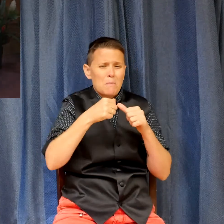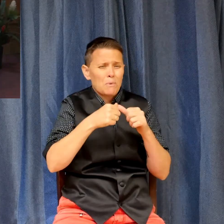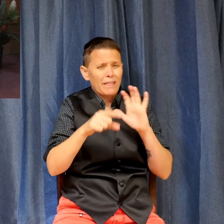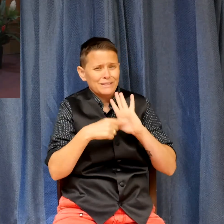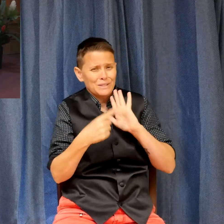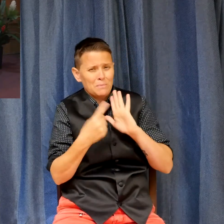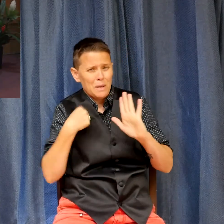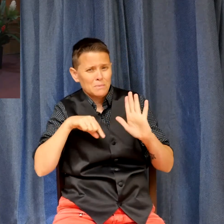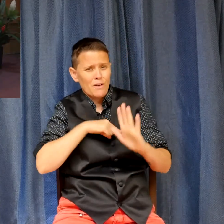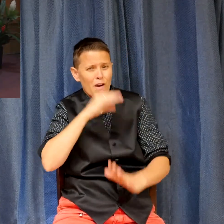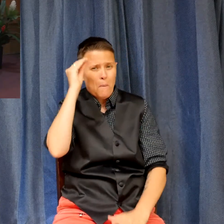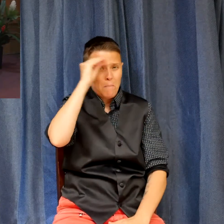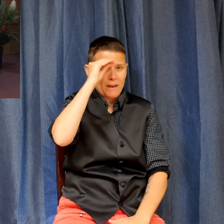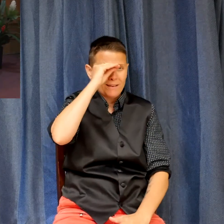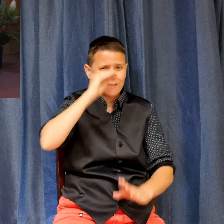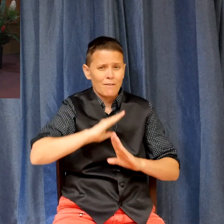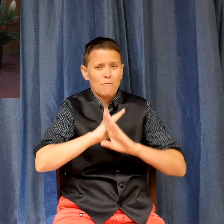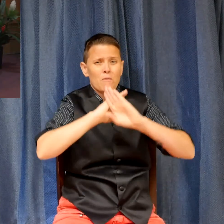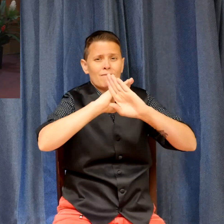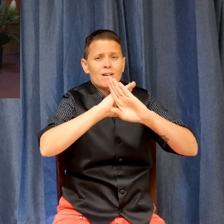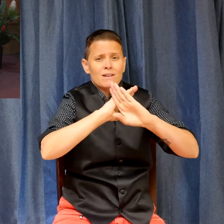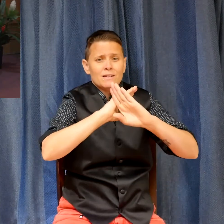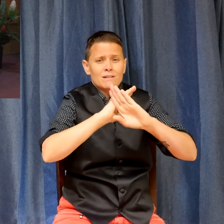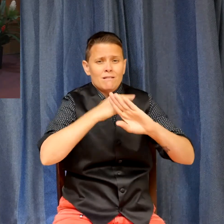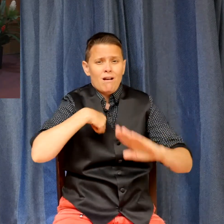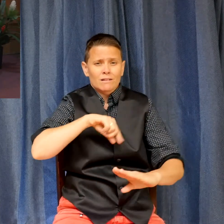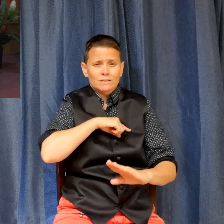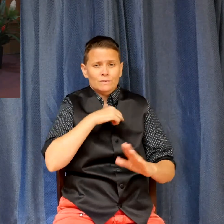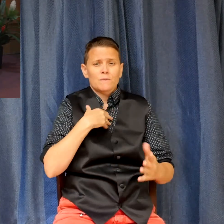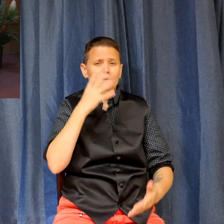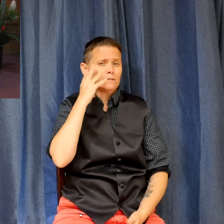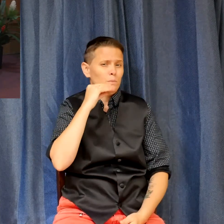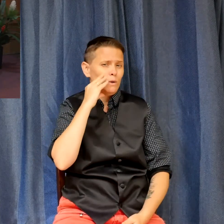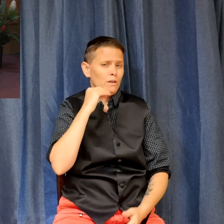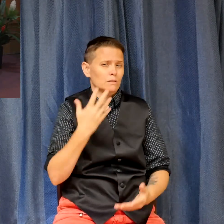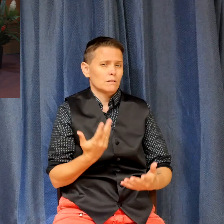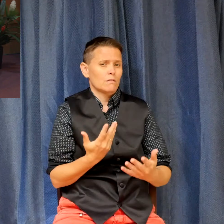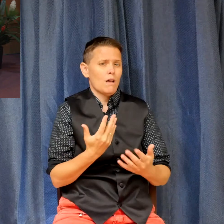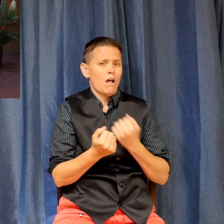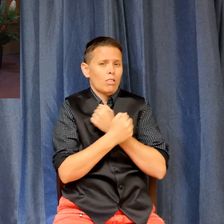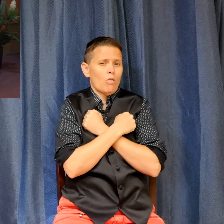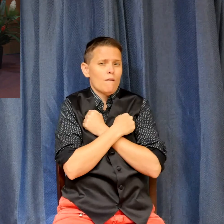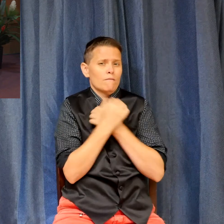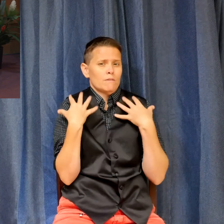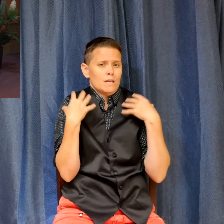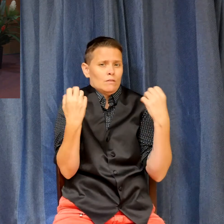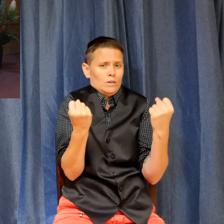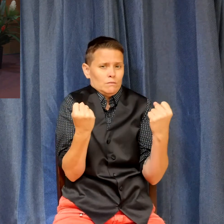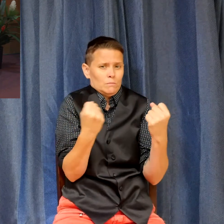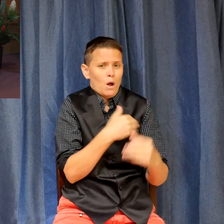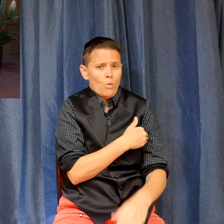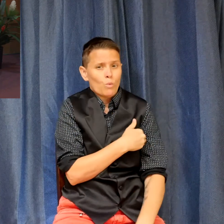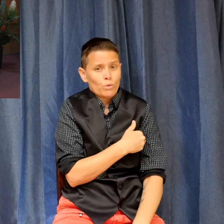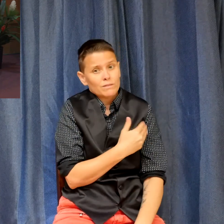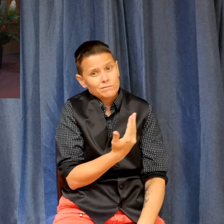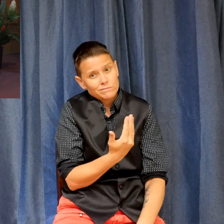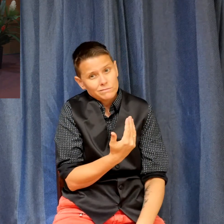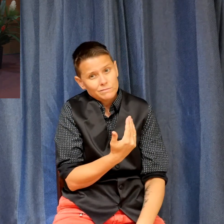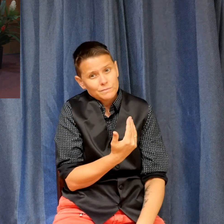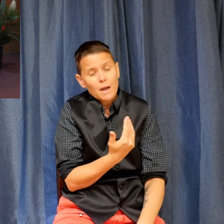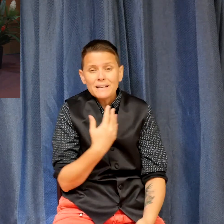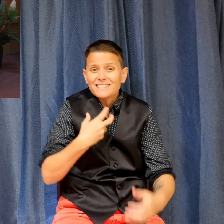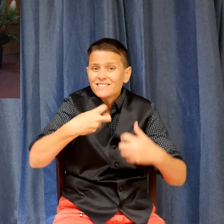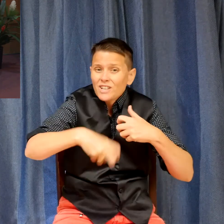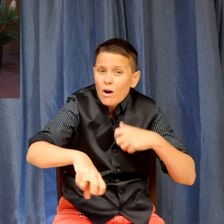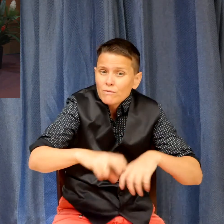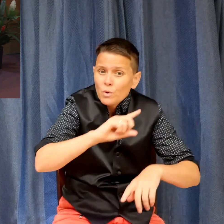being vulnerable to the healing power of love. I do think it will help. Absolutely. Thank you. That's a great answer. That's a tough